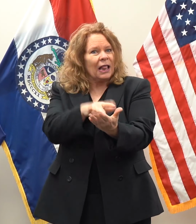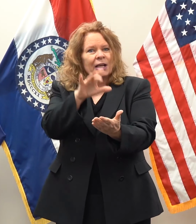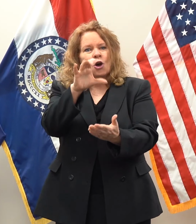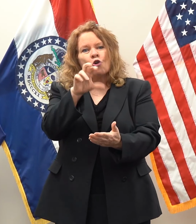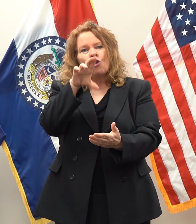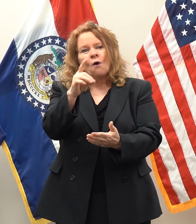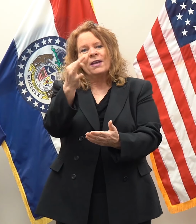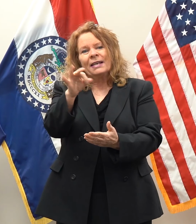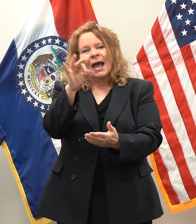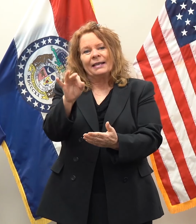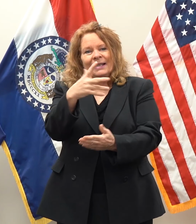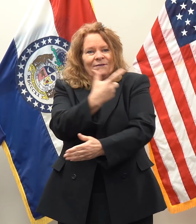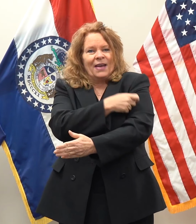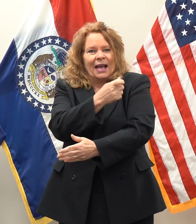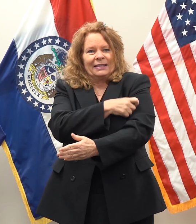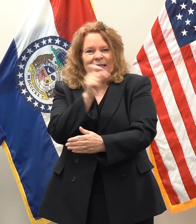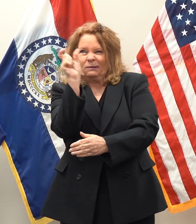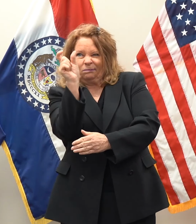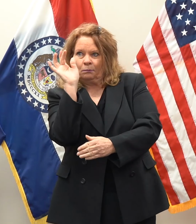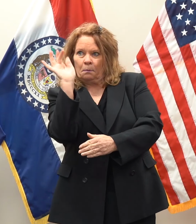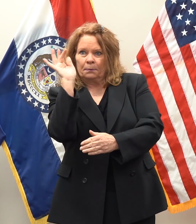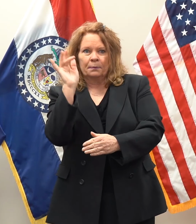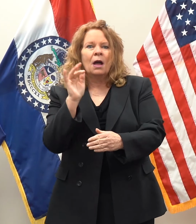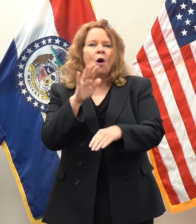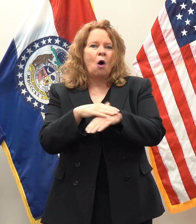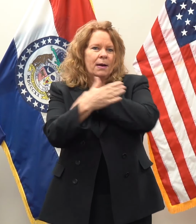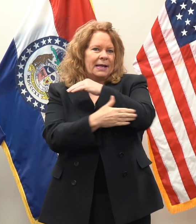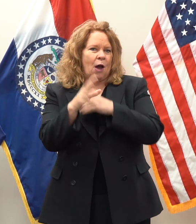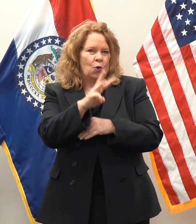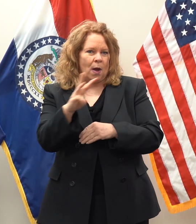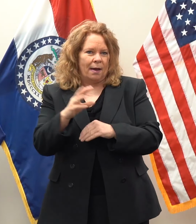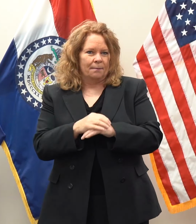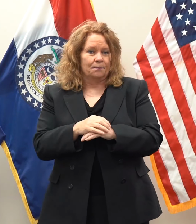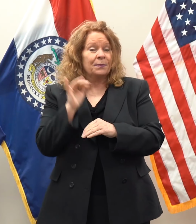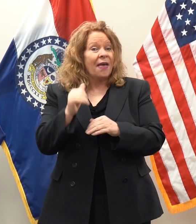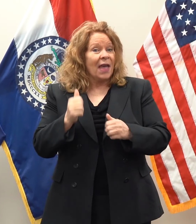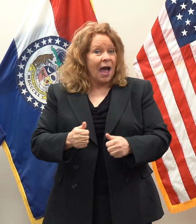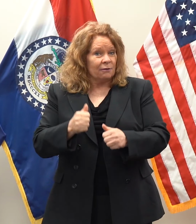Vaccines tab on the county's website. The web address is